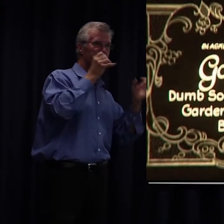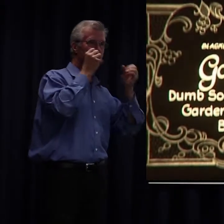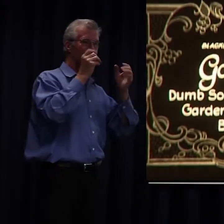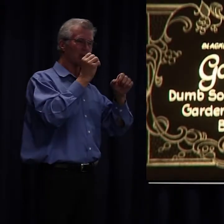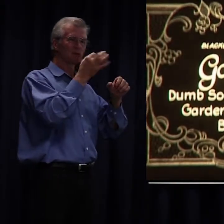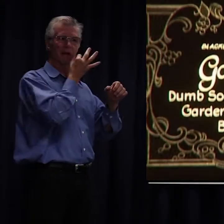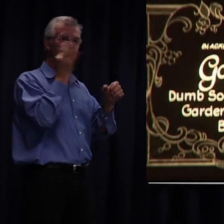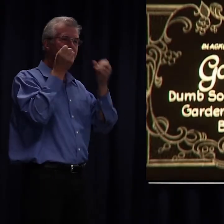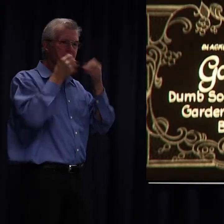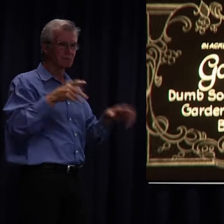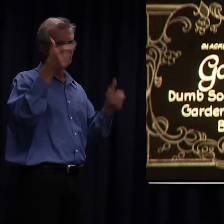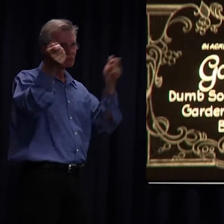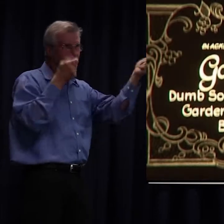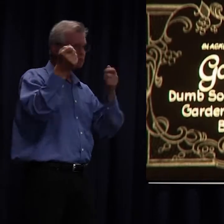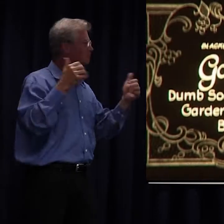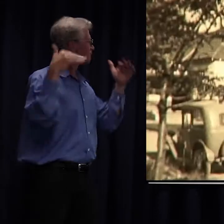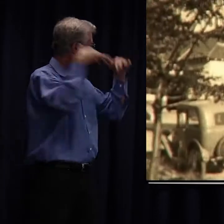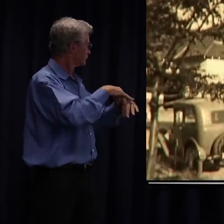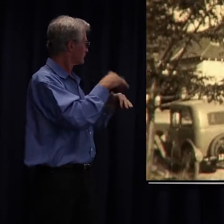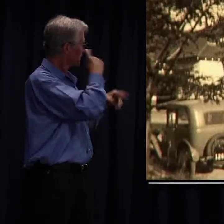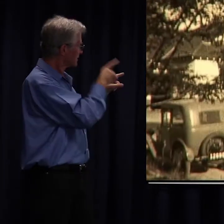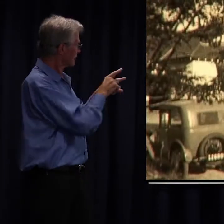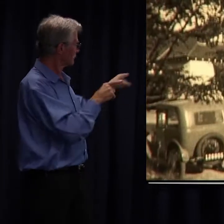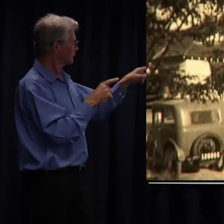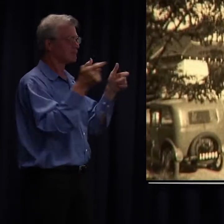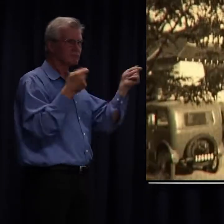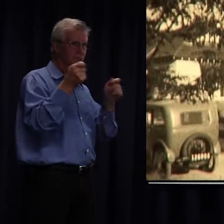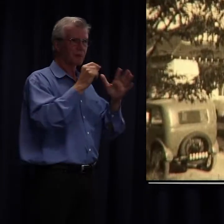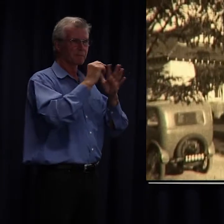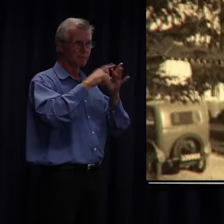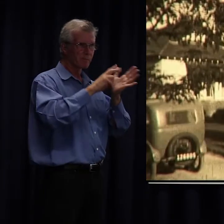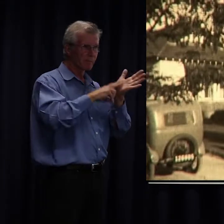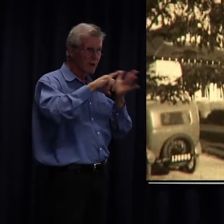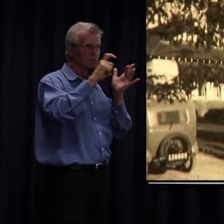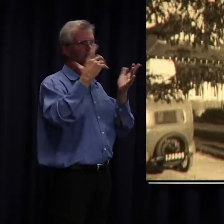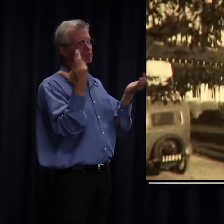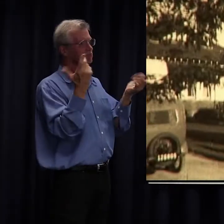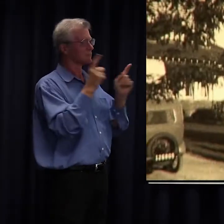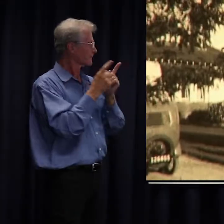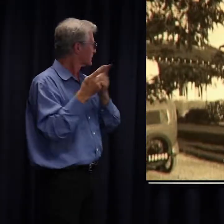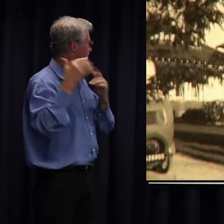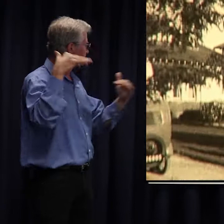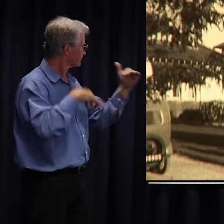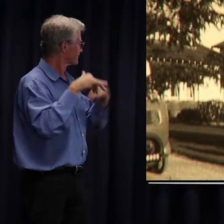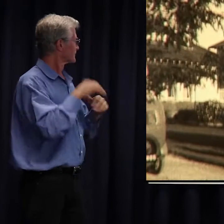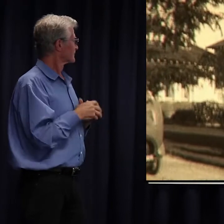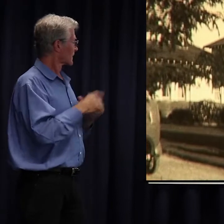farm. And so we had garden parties, we'd invite special guests, we'd